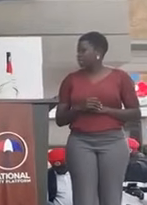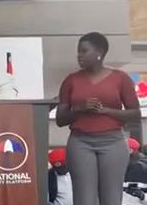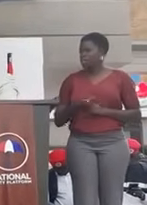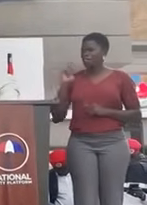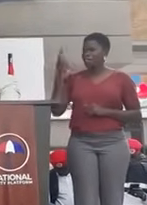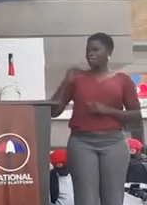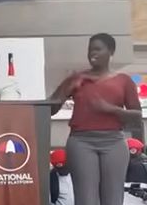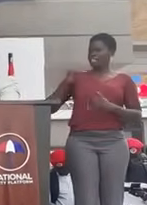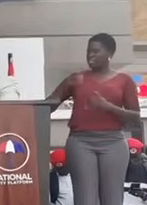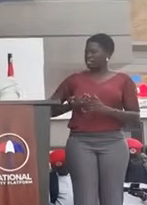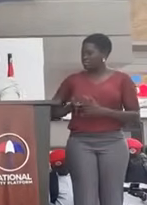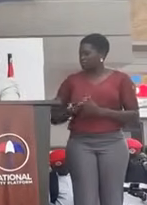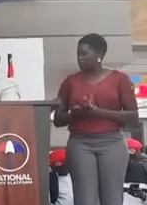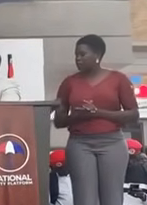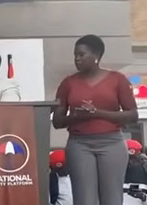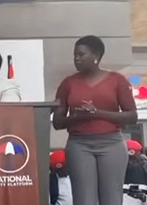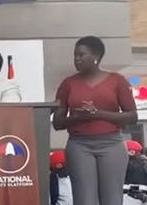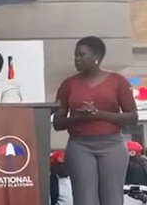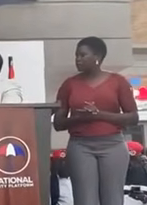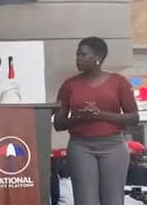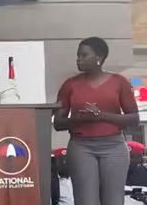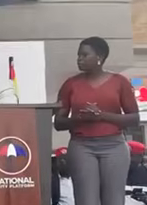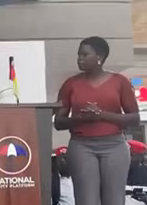the First Lady,